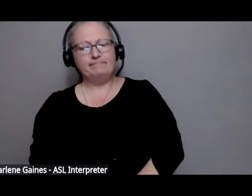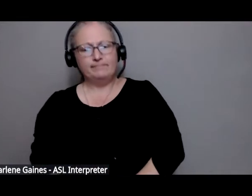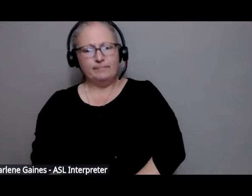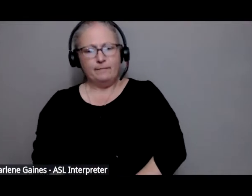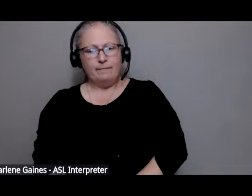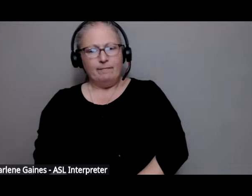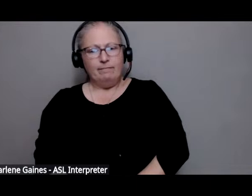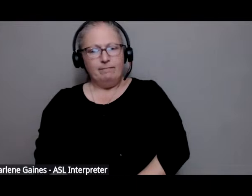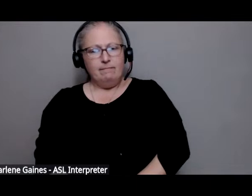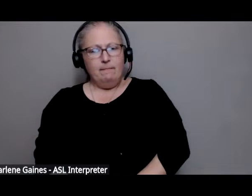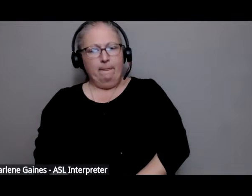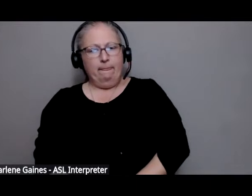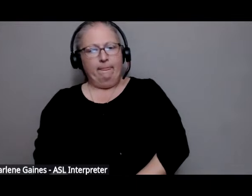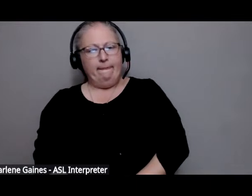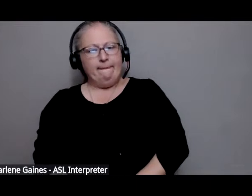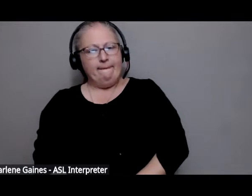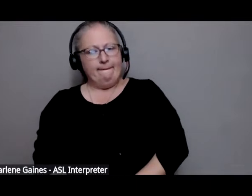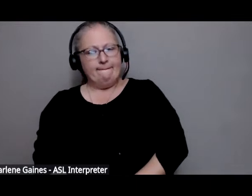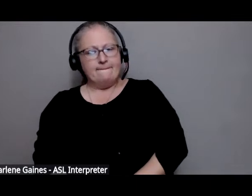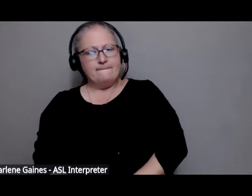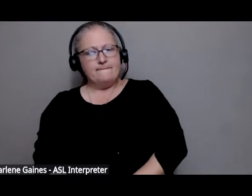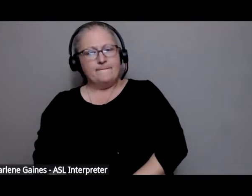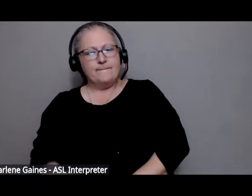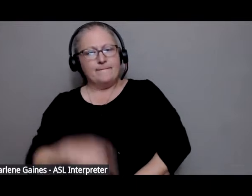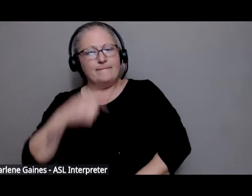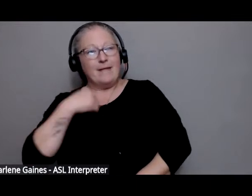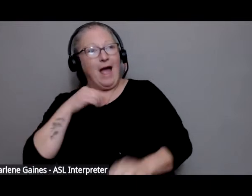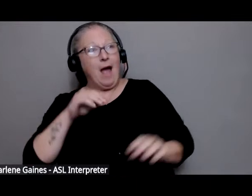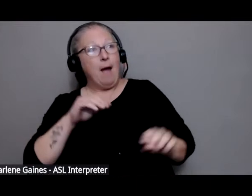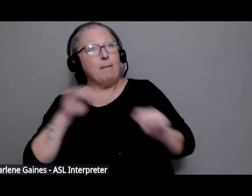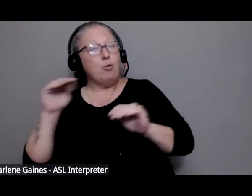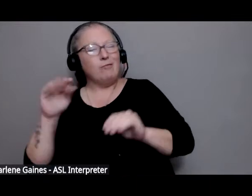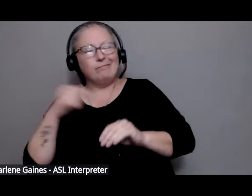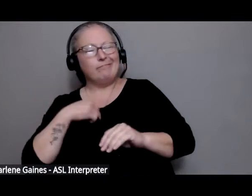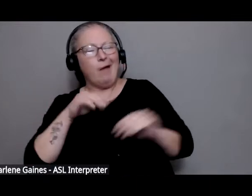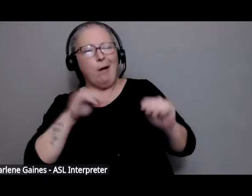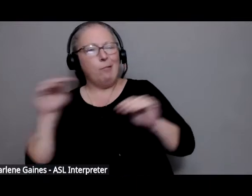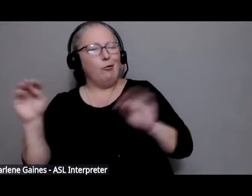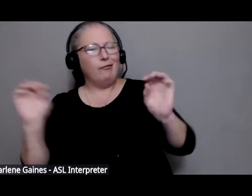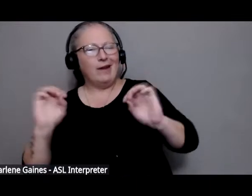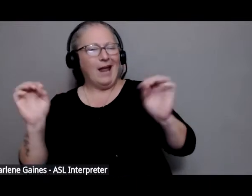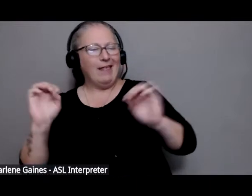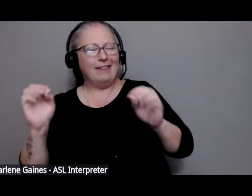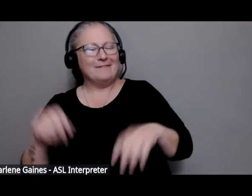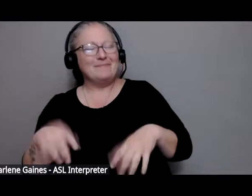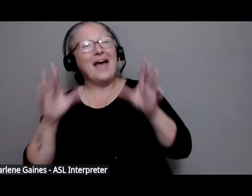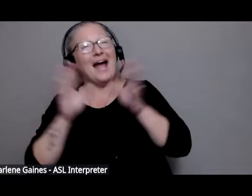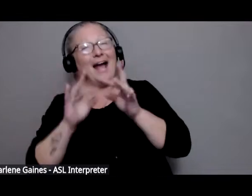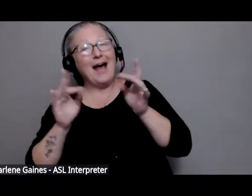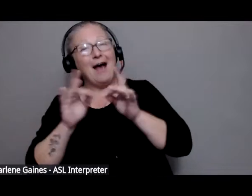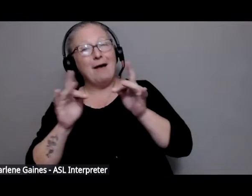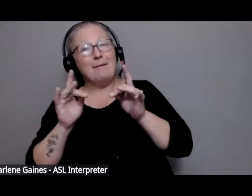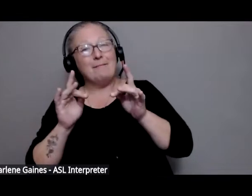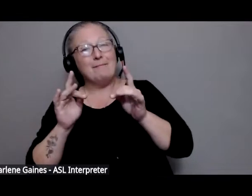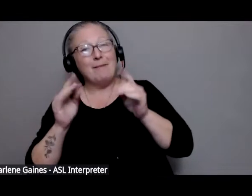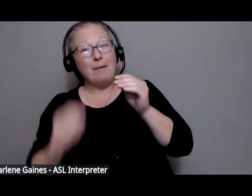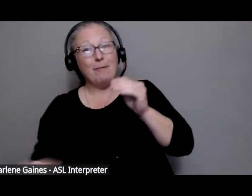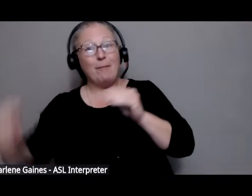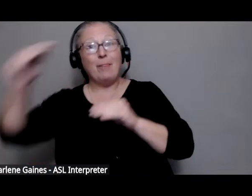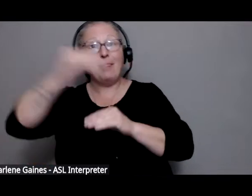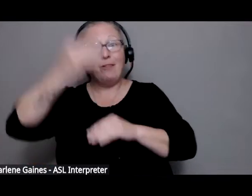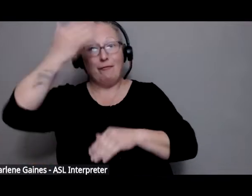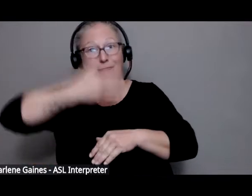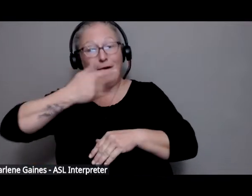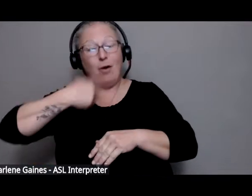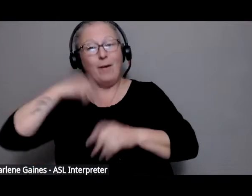Boy, you know, I moved I didn't move anything. The comments were moved up to the front so we could just